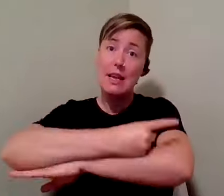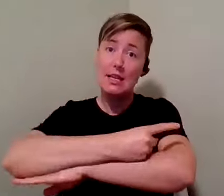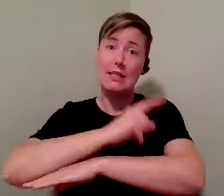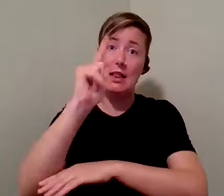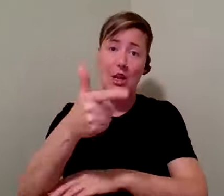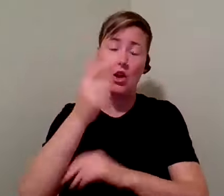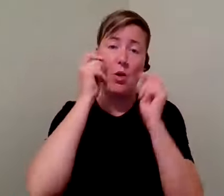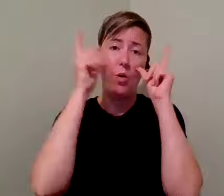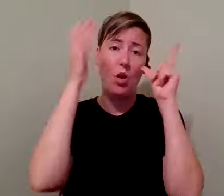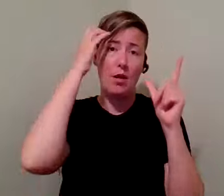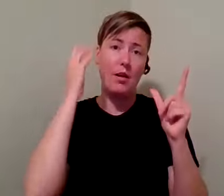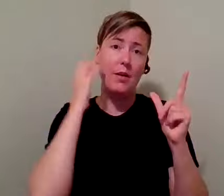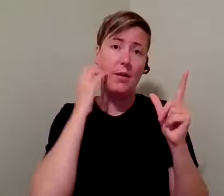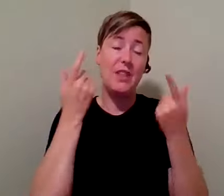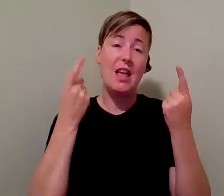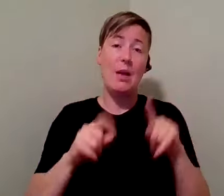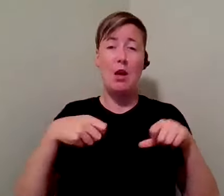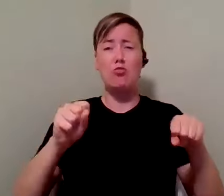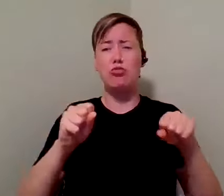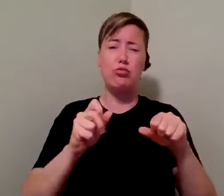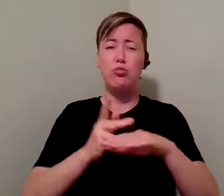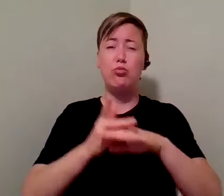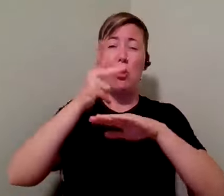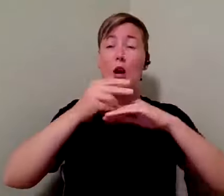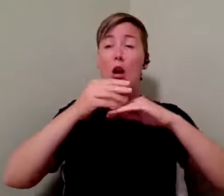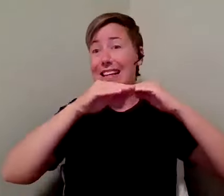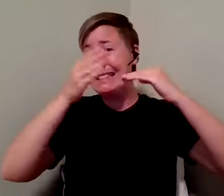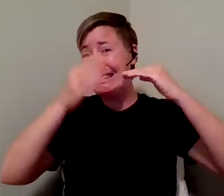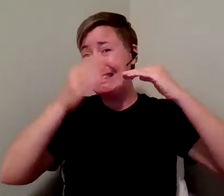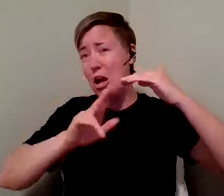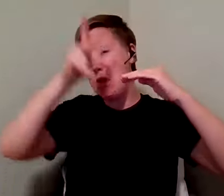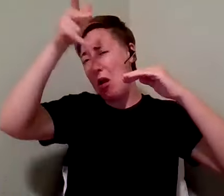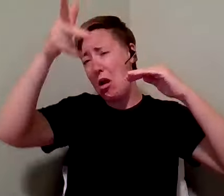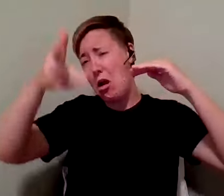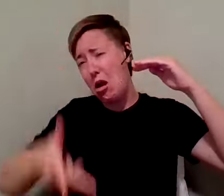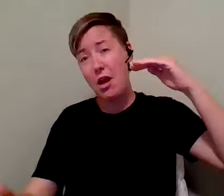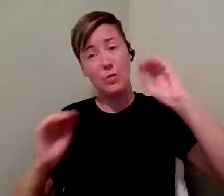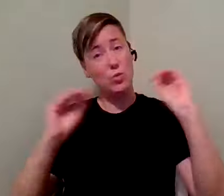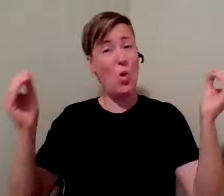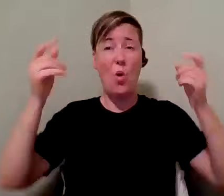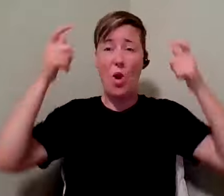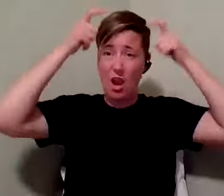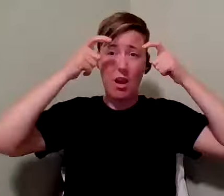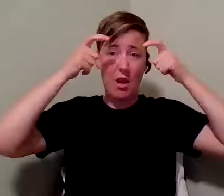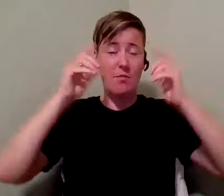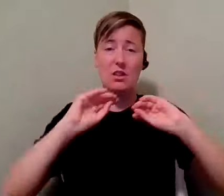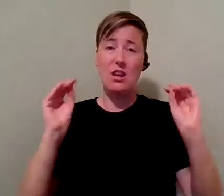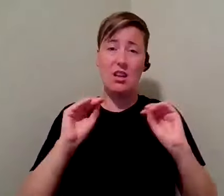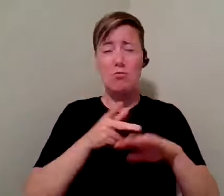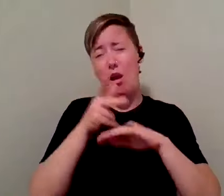a cliff, fallen 20 feet. Like any good biker, I didn't have my helmet on. And I had 36 stitches in my head, 8